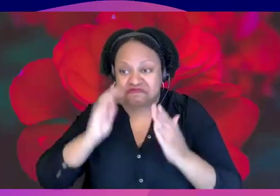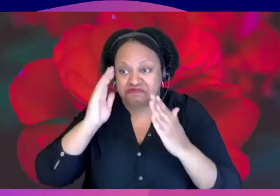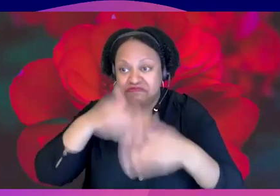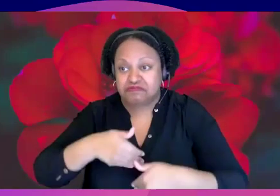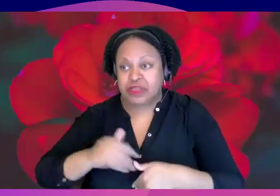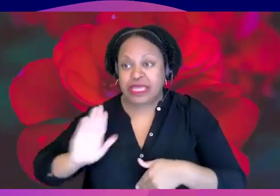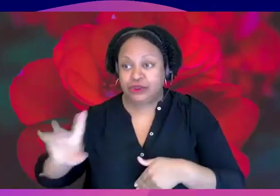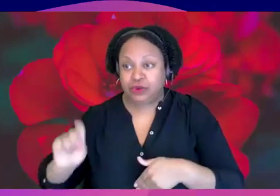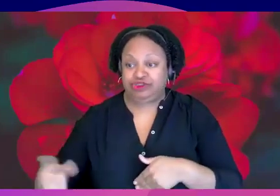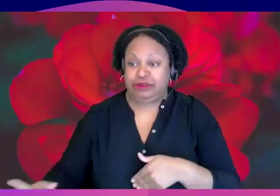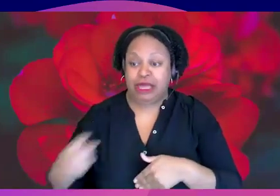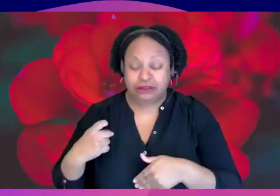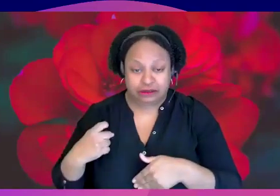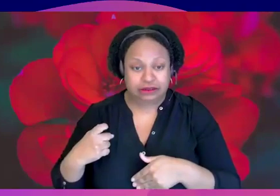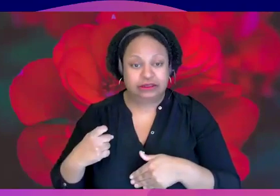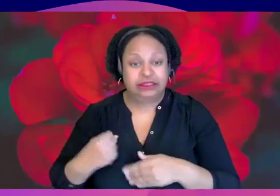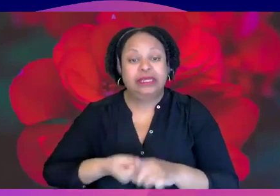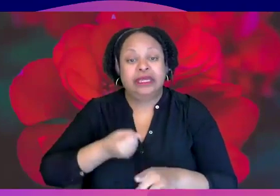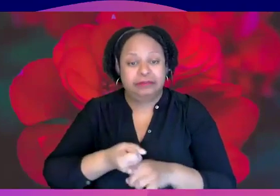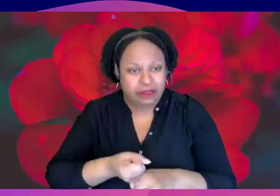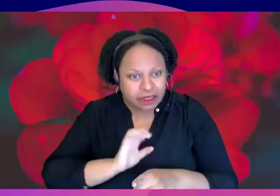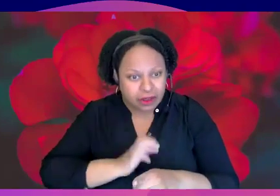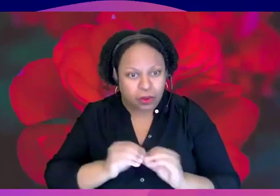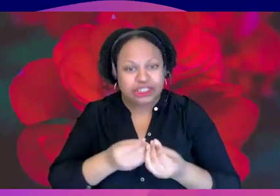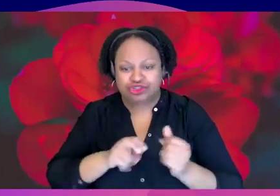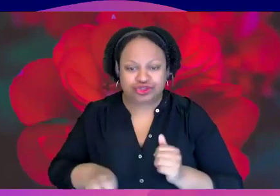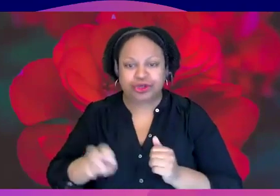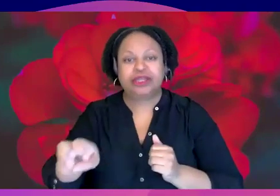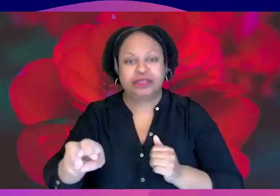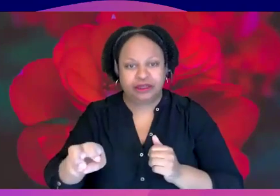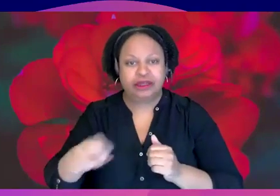a catalyst for our organization's journey